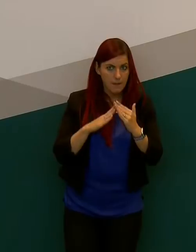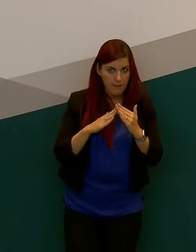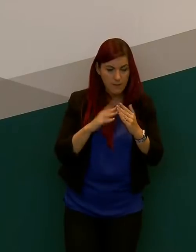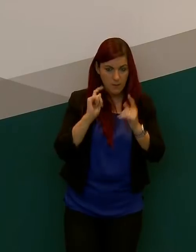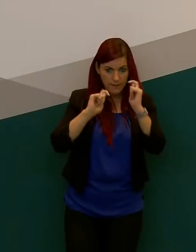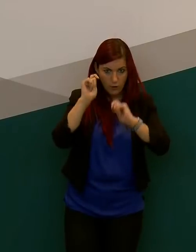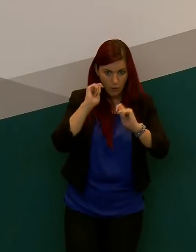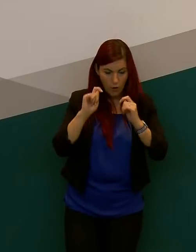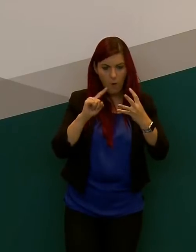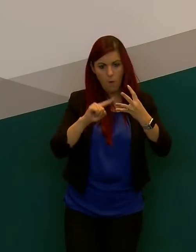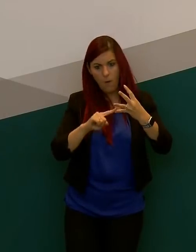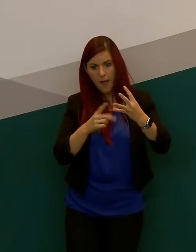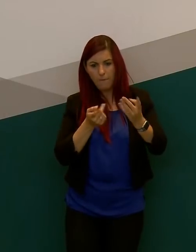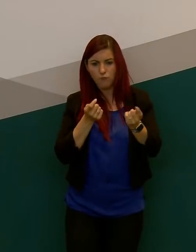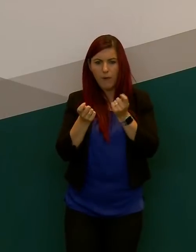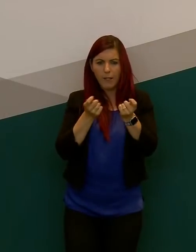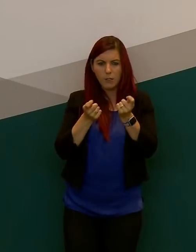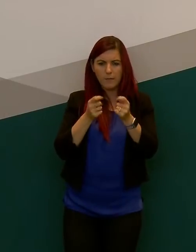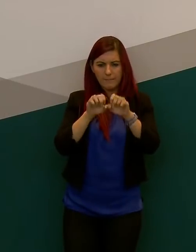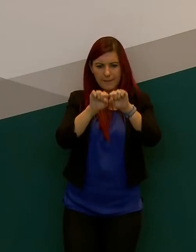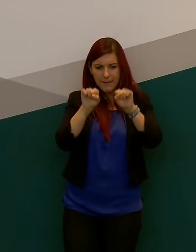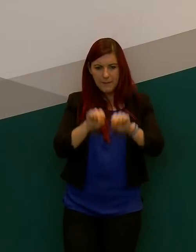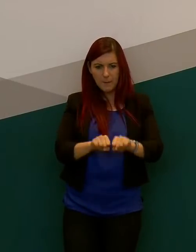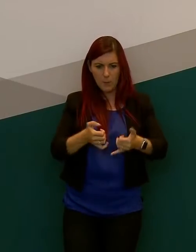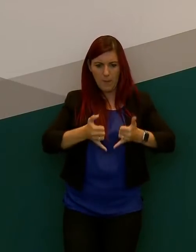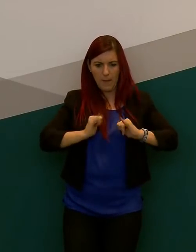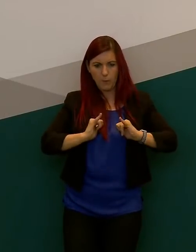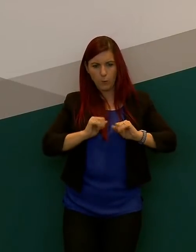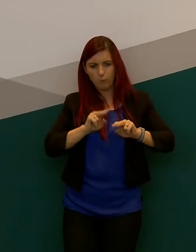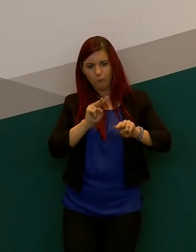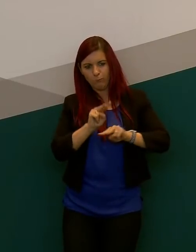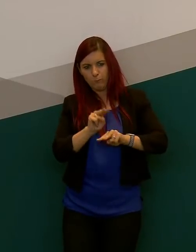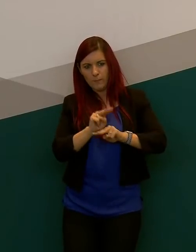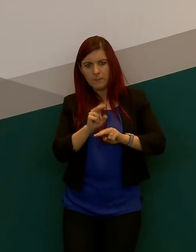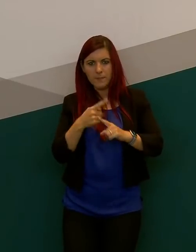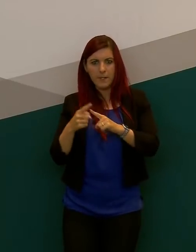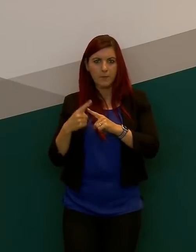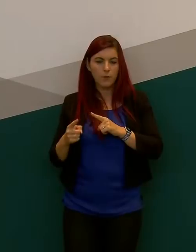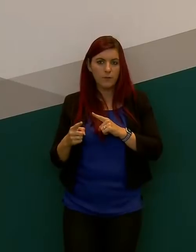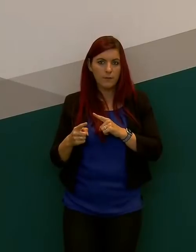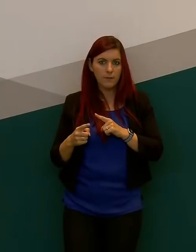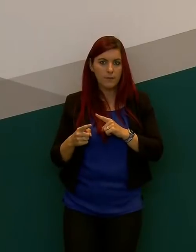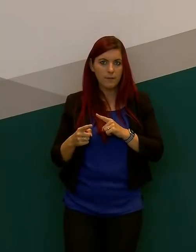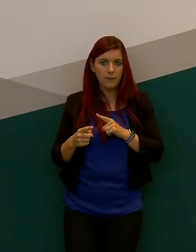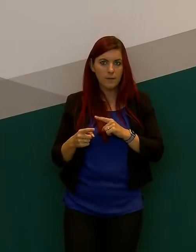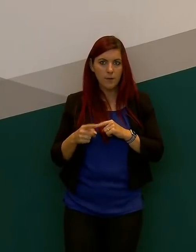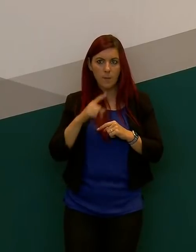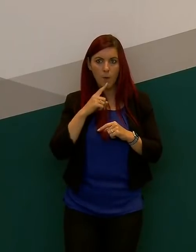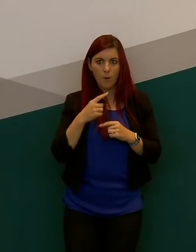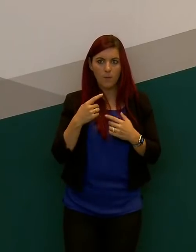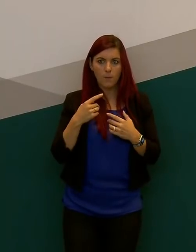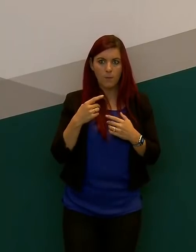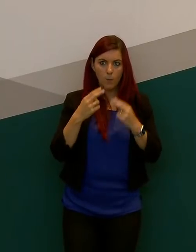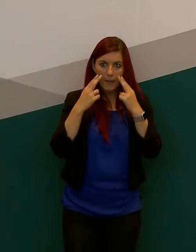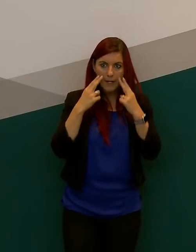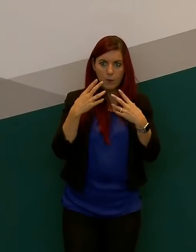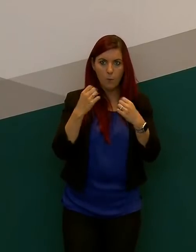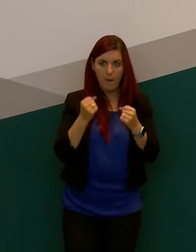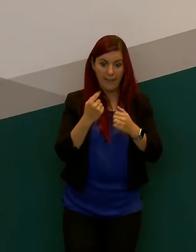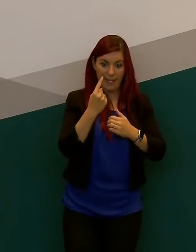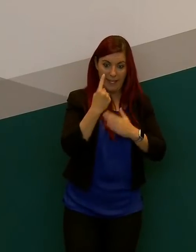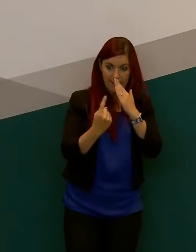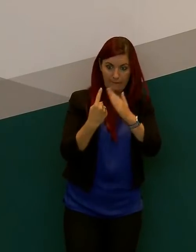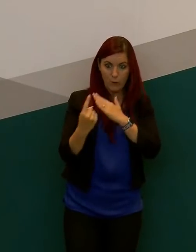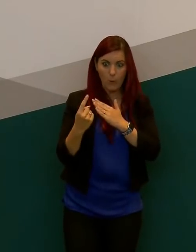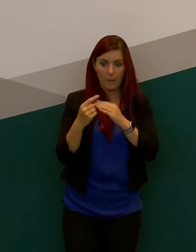then regulatory mechanisms for overseeing. We have to have in the first instance individuals both informed and behaving